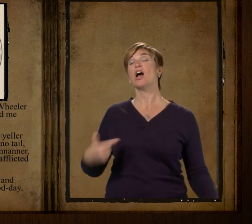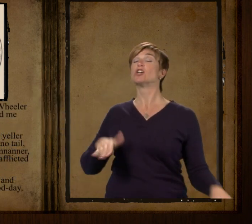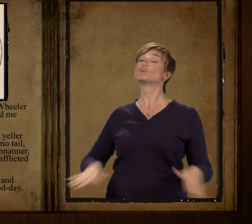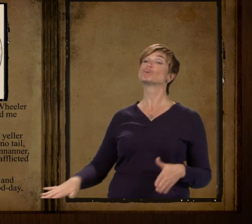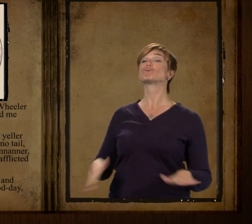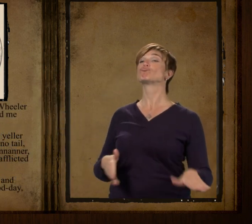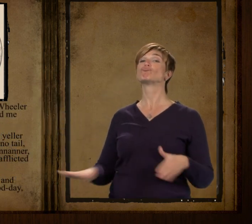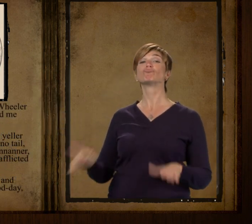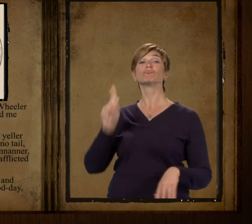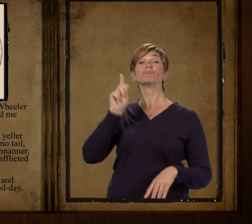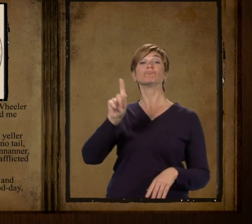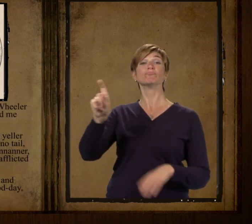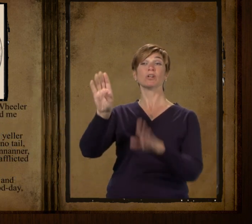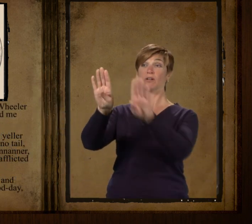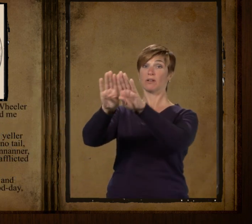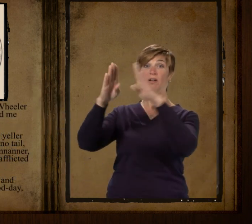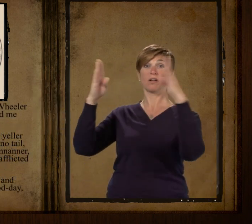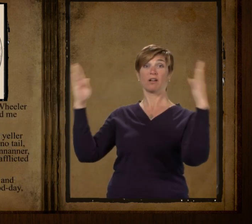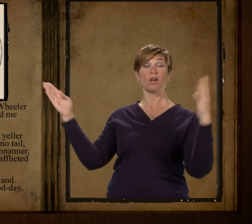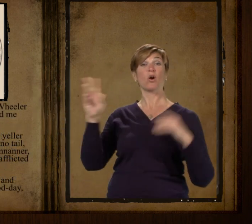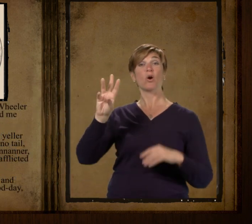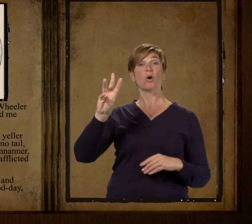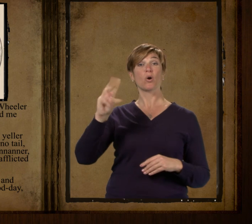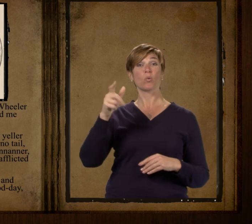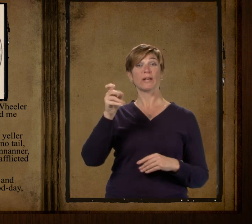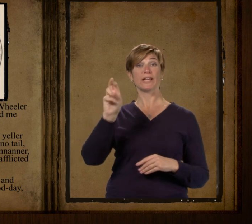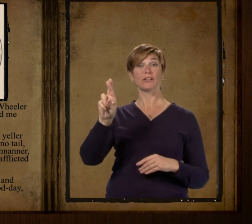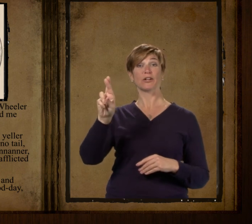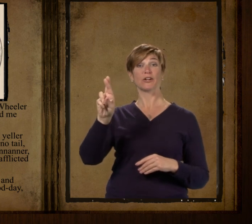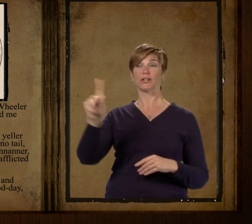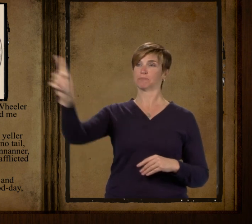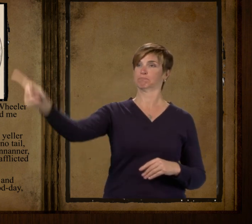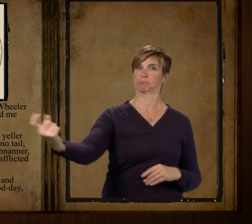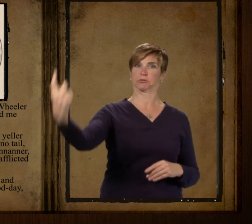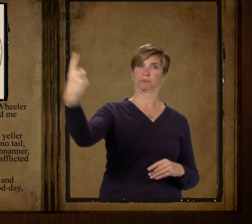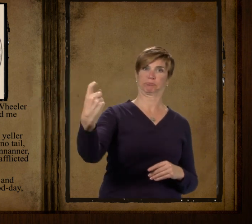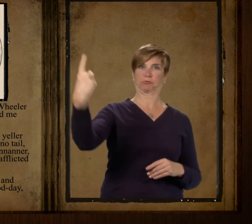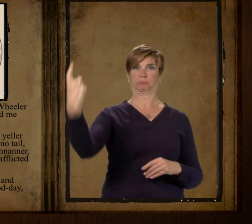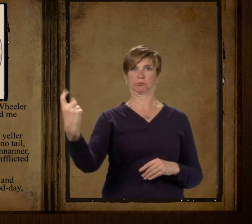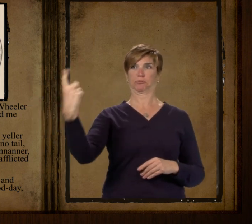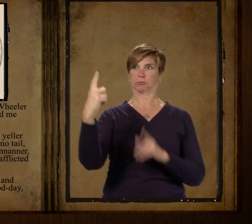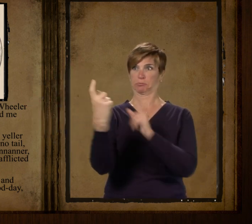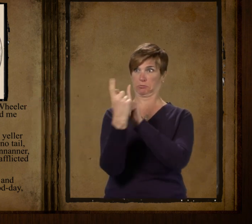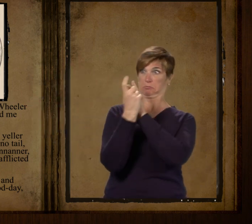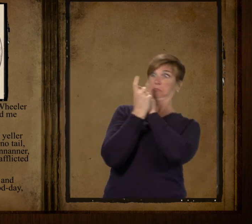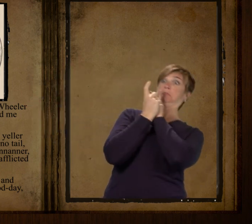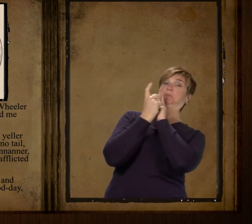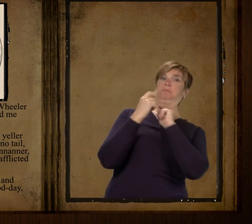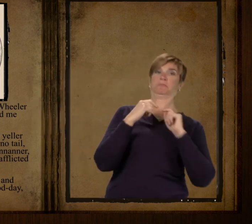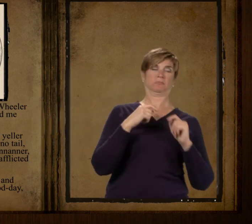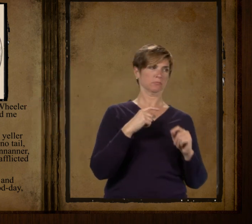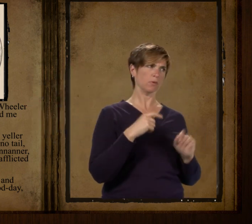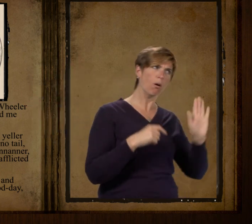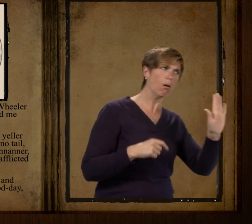at the door I met the sociable Wheeler returning and he buttonholed me and recommenced